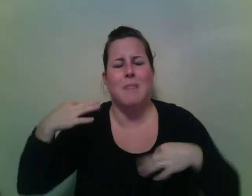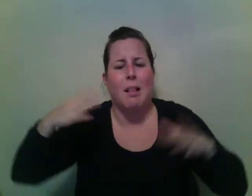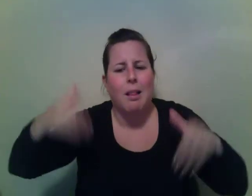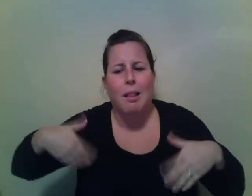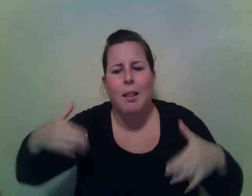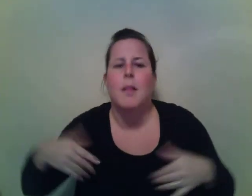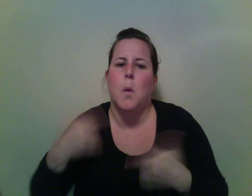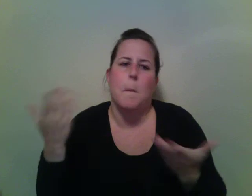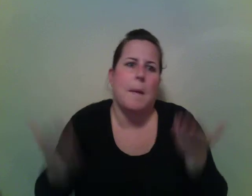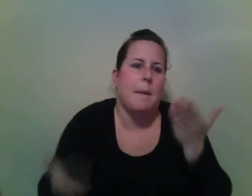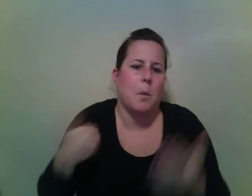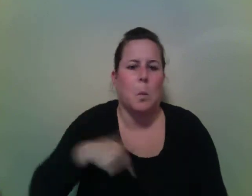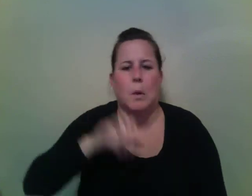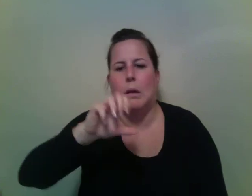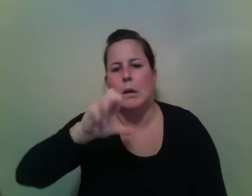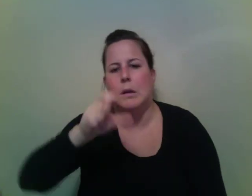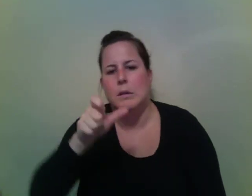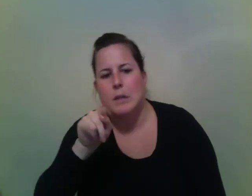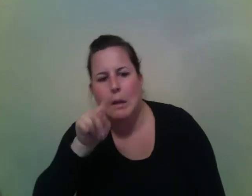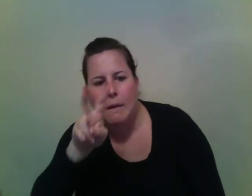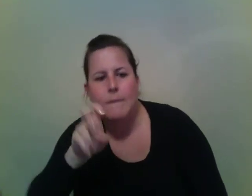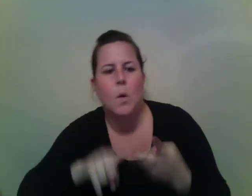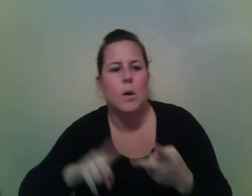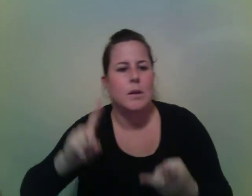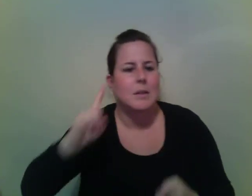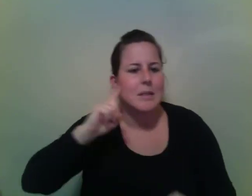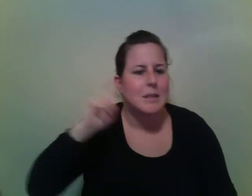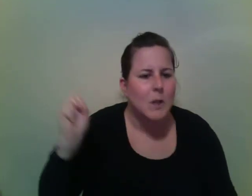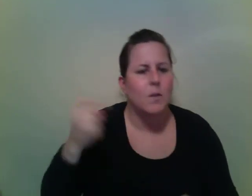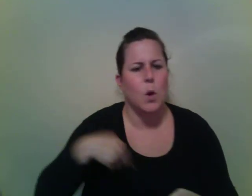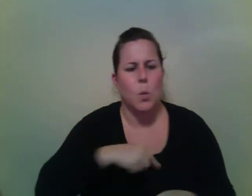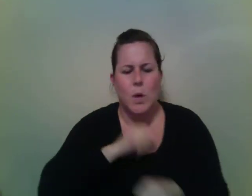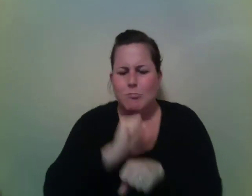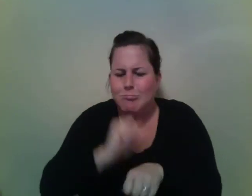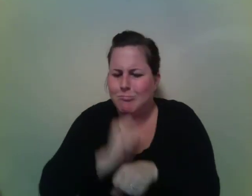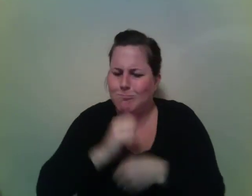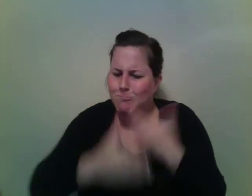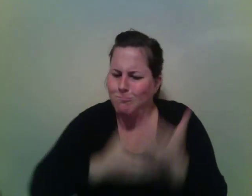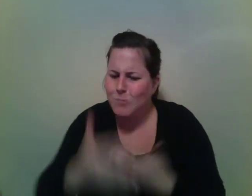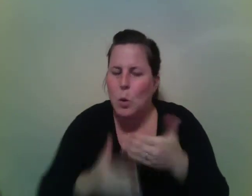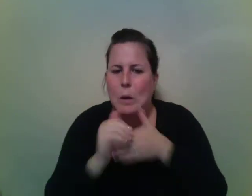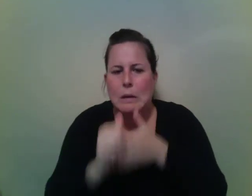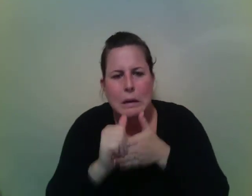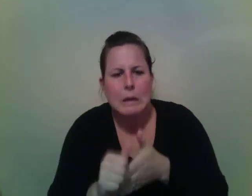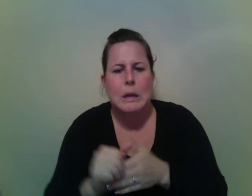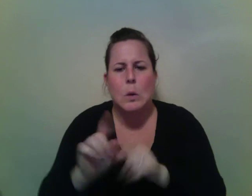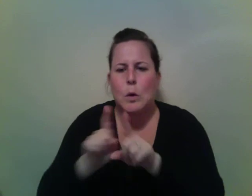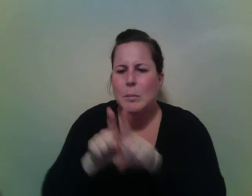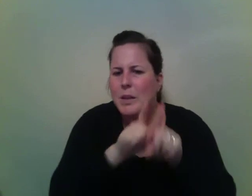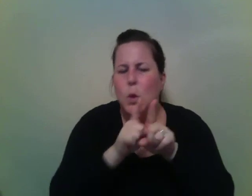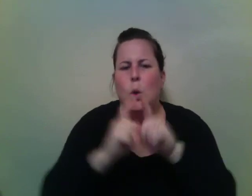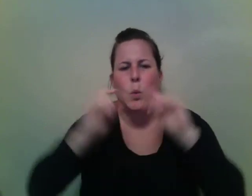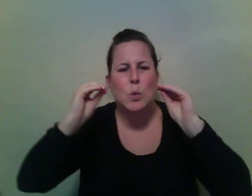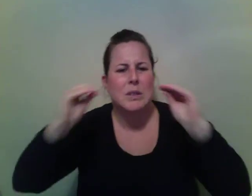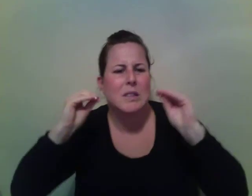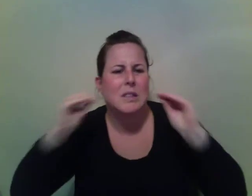at executive level, or we're at silver level, and we're working, we're leading, we're mentoring, we're teaching, and our checks come